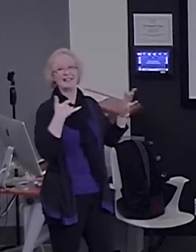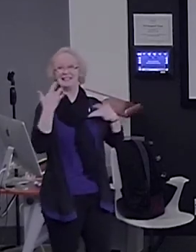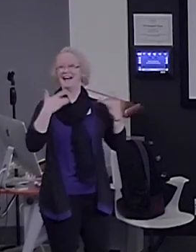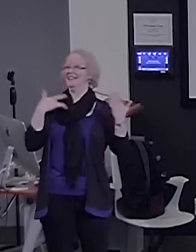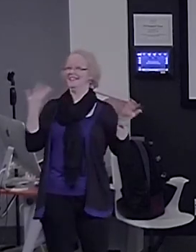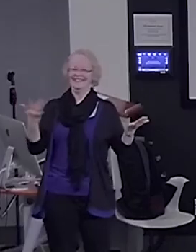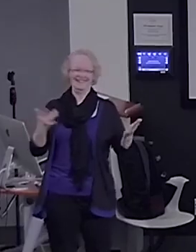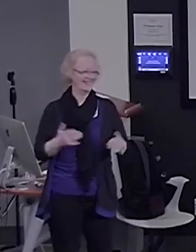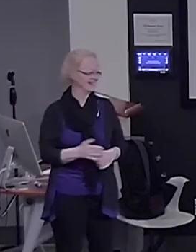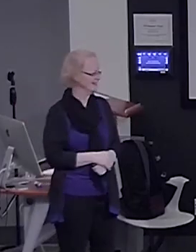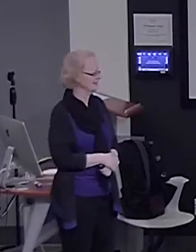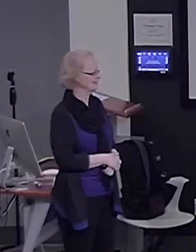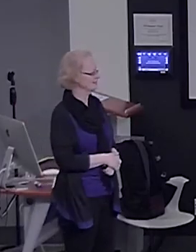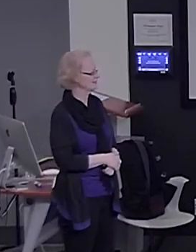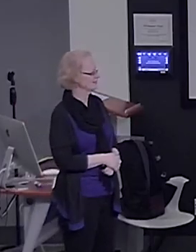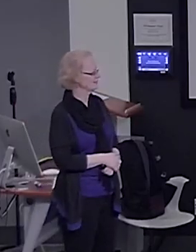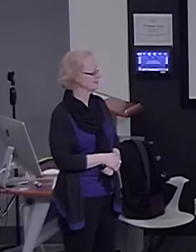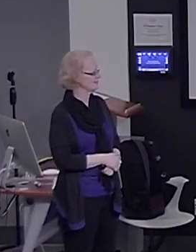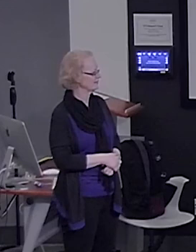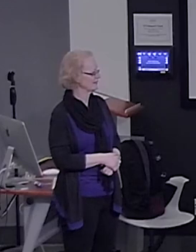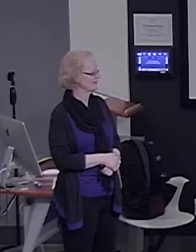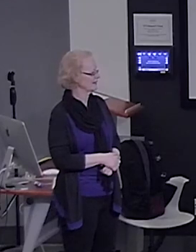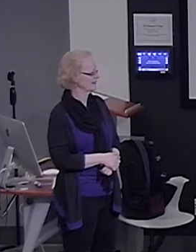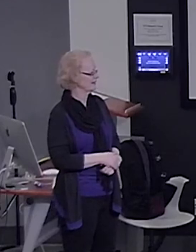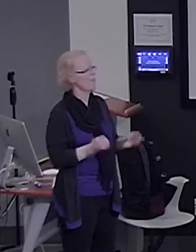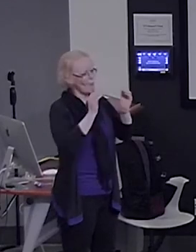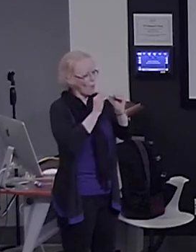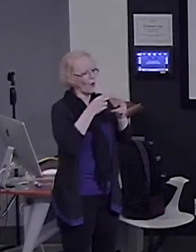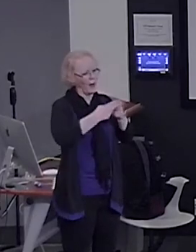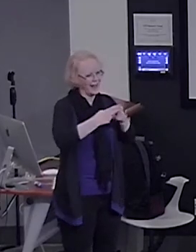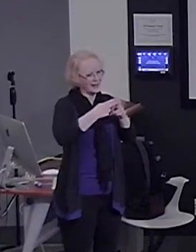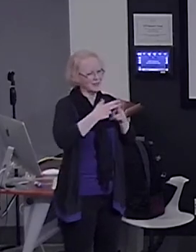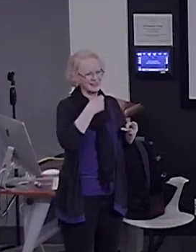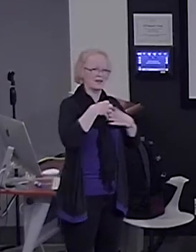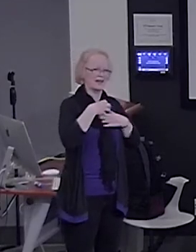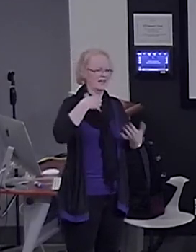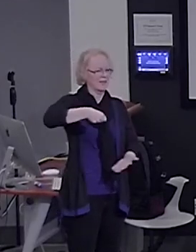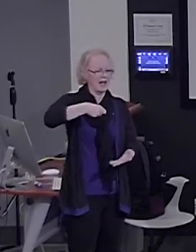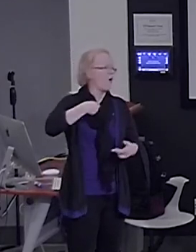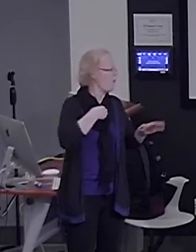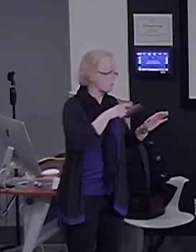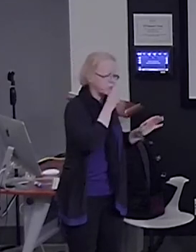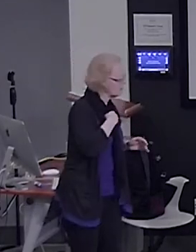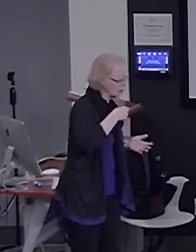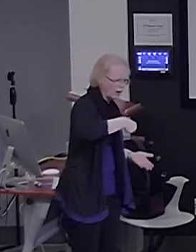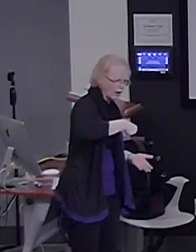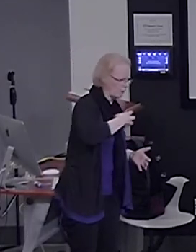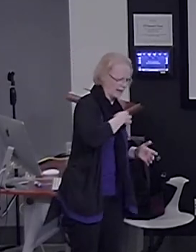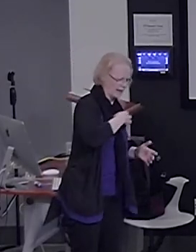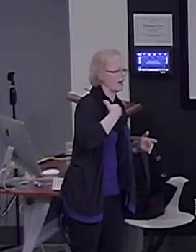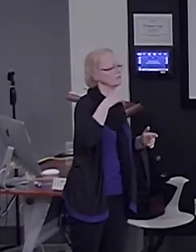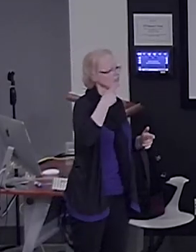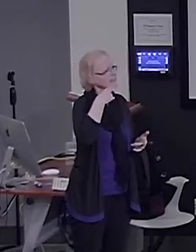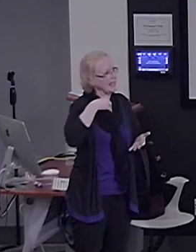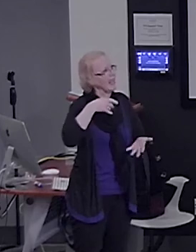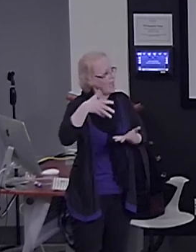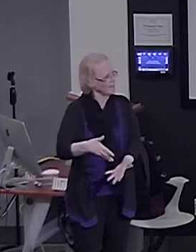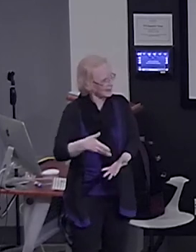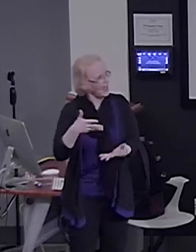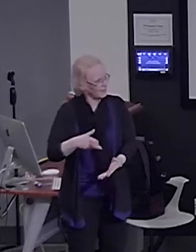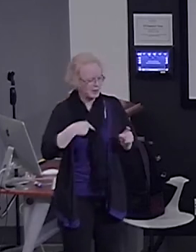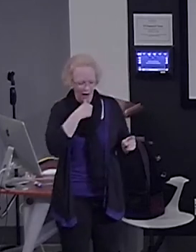exciting. And more weight for you, since you were complaining that you already had a... I wasn't complaining. was just saying that it was heavy. Well, then